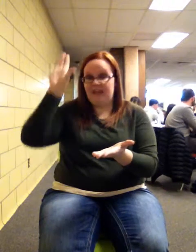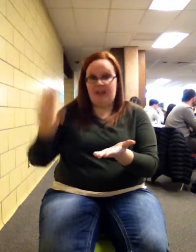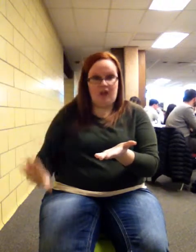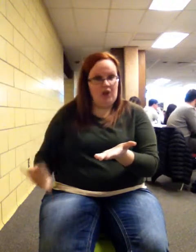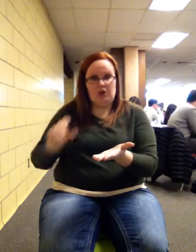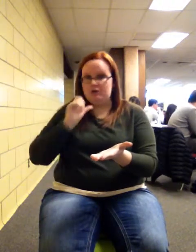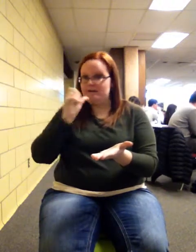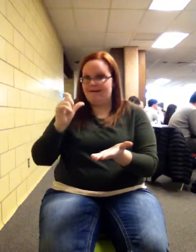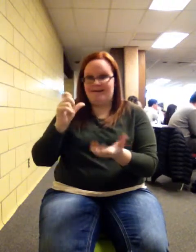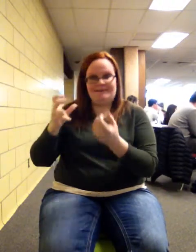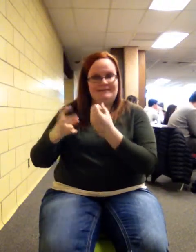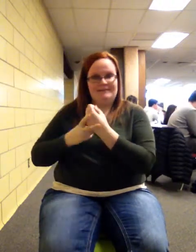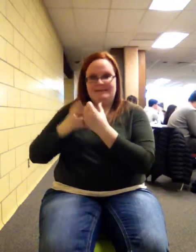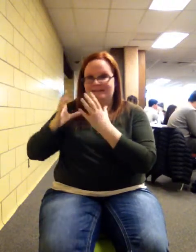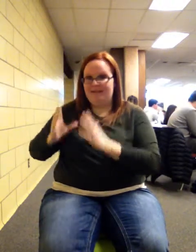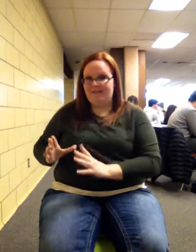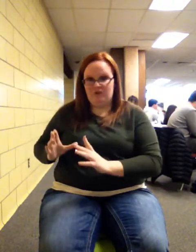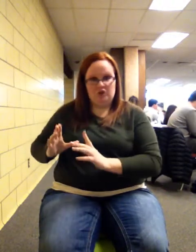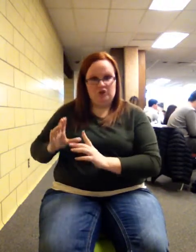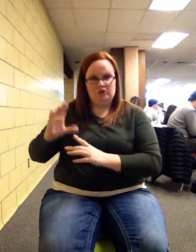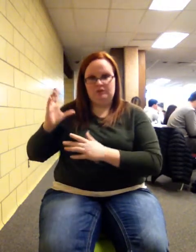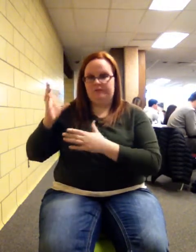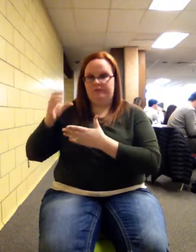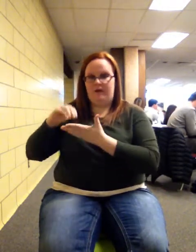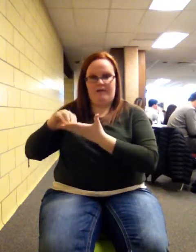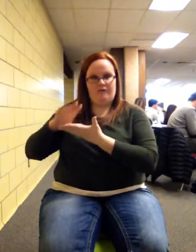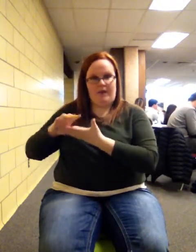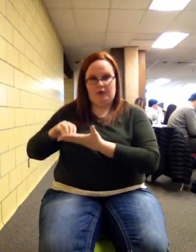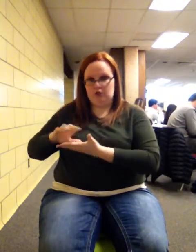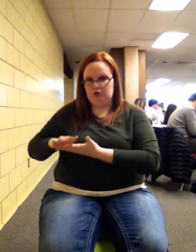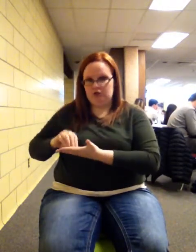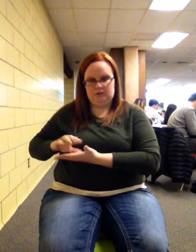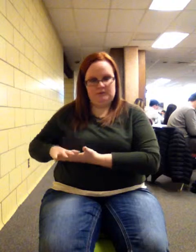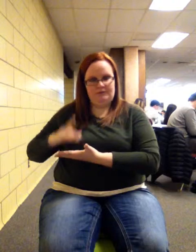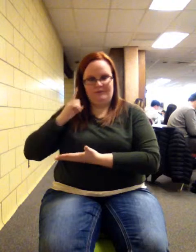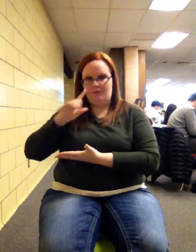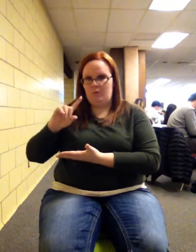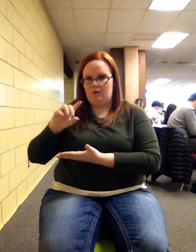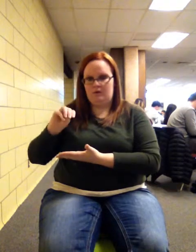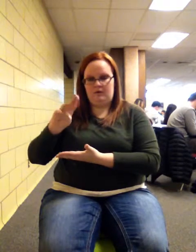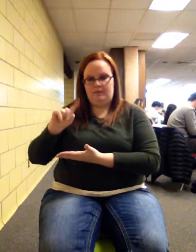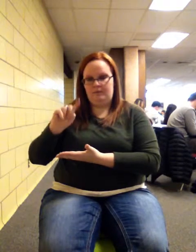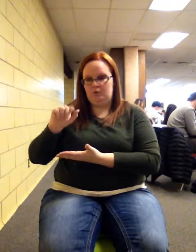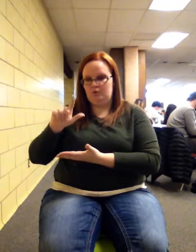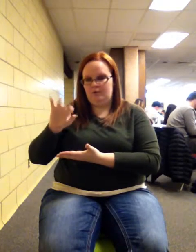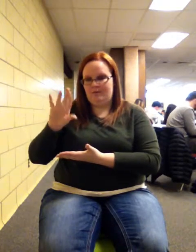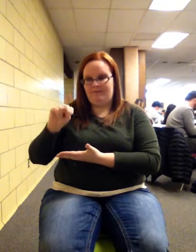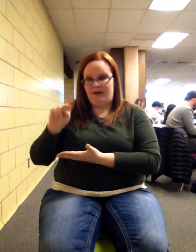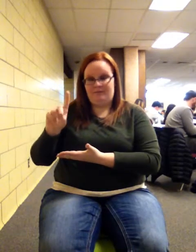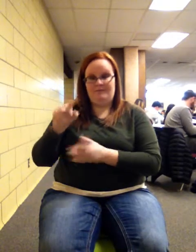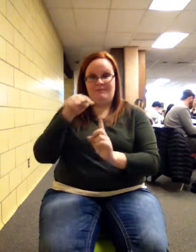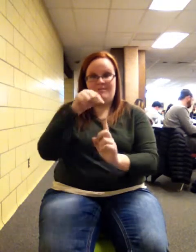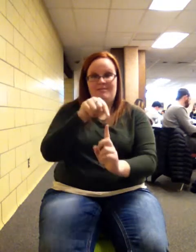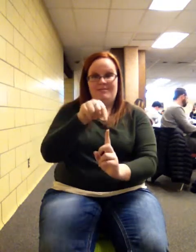the mutual fund becomes the saver of record then, or the investor in the companies. So if saver